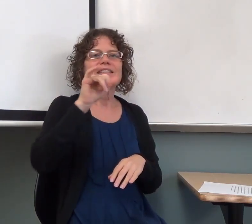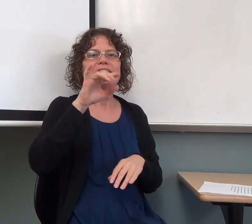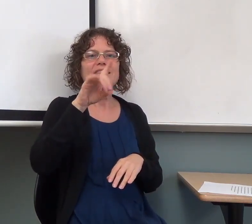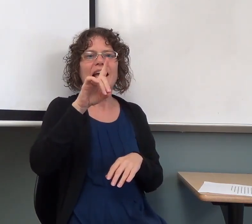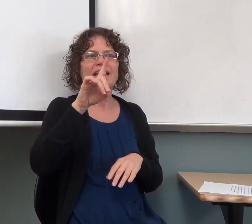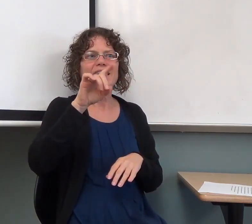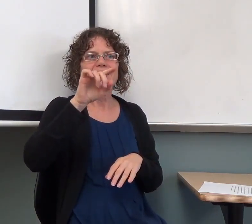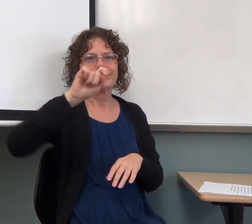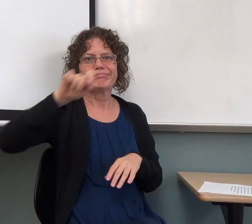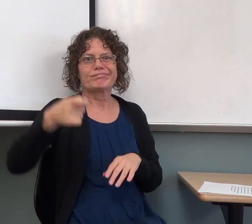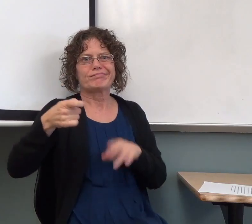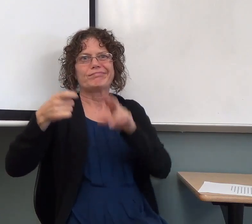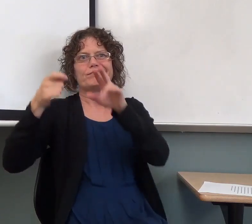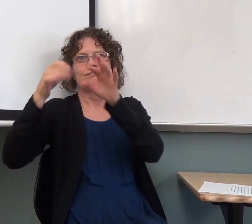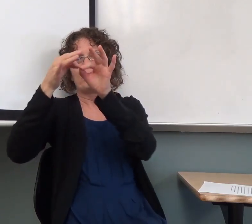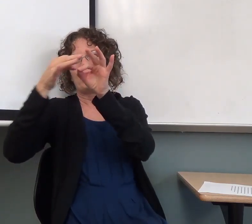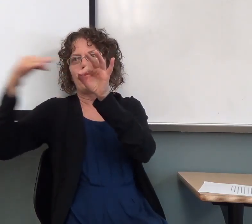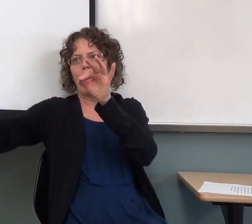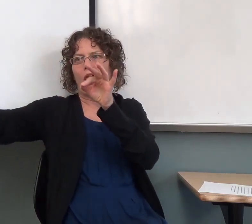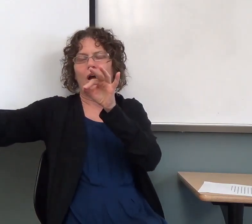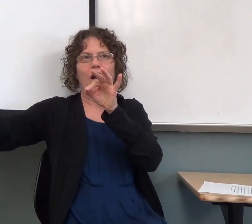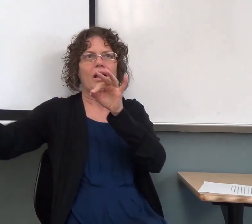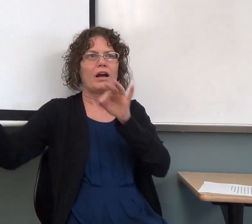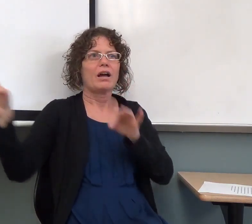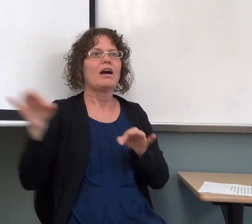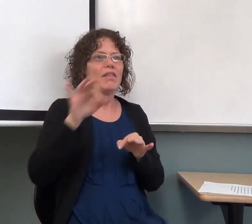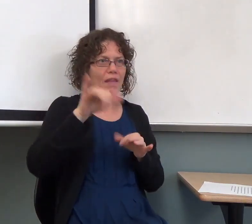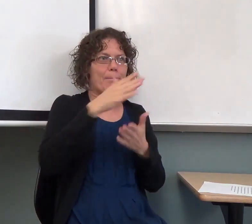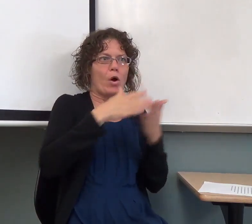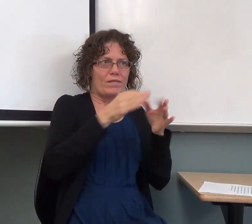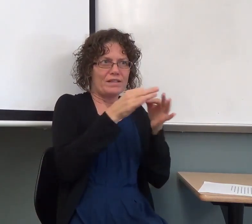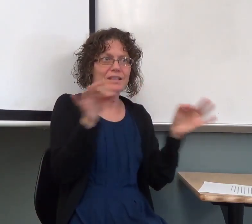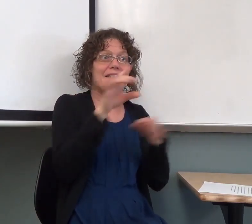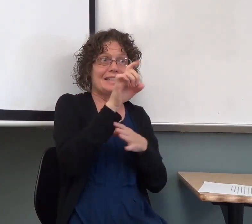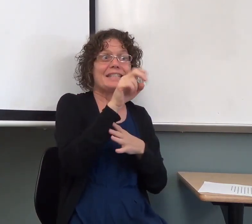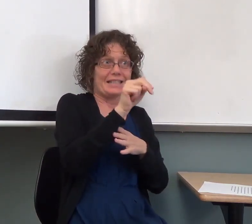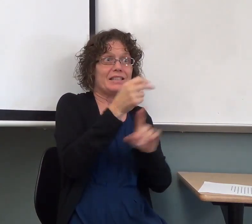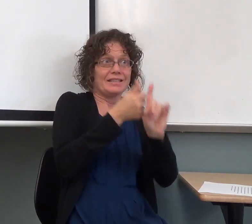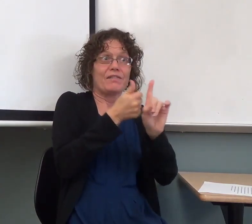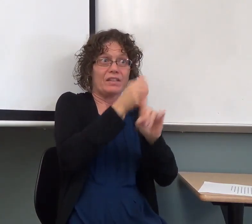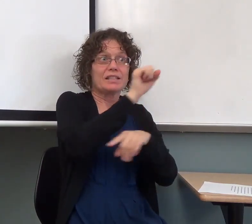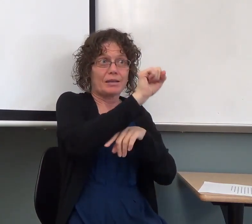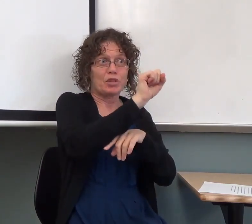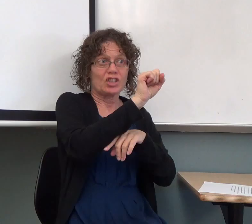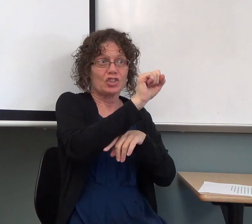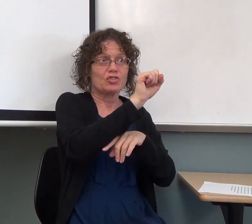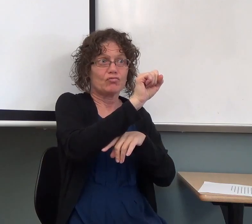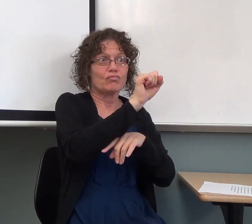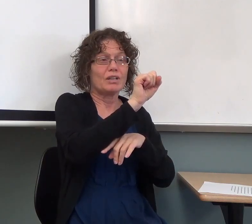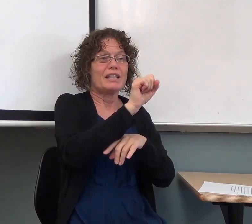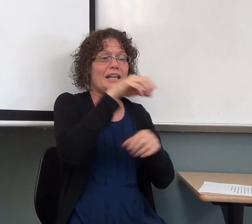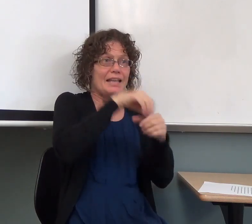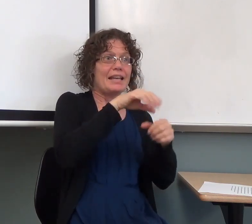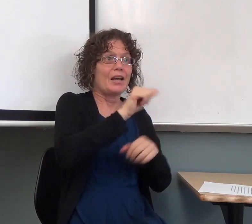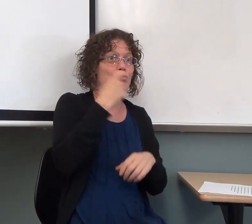so for that sentence or that part of the sentence, Dean is the subject. You're correct. Okay, so in a recent speech, when Dean made this